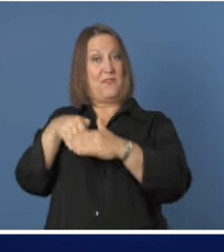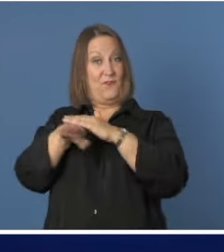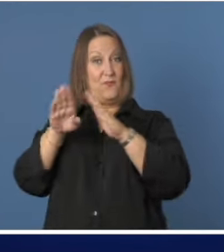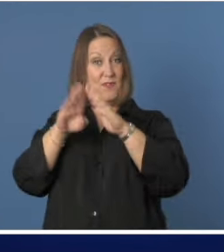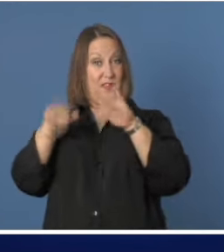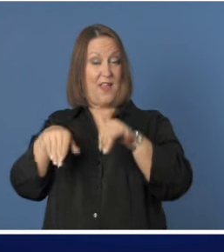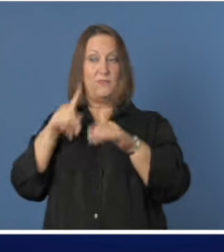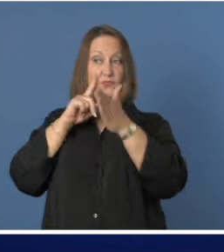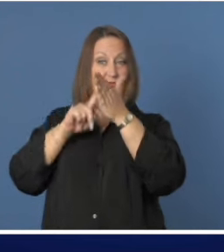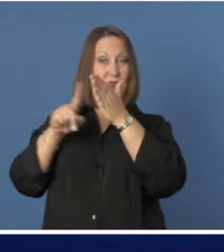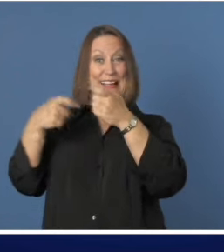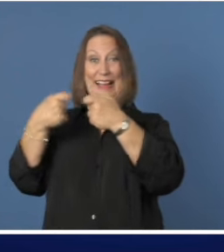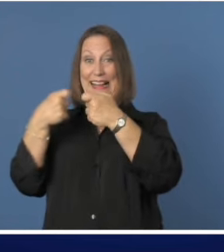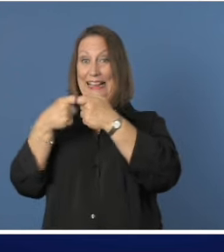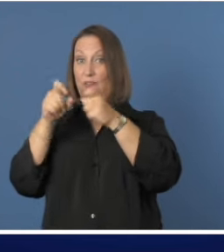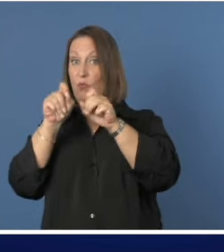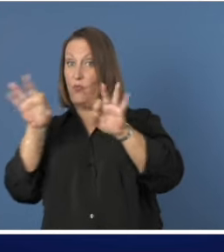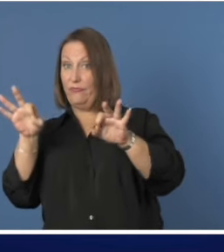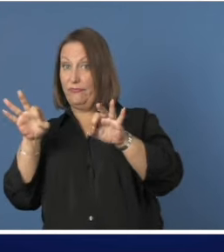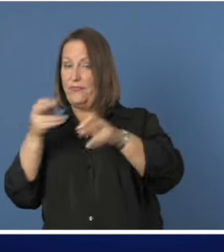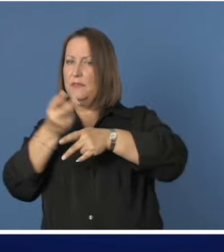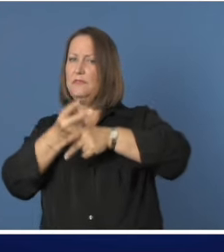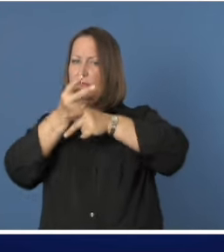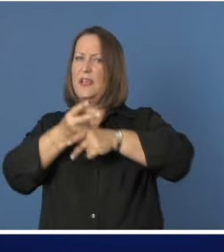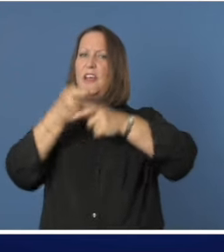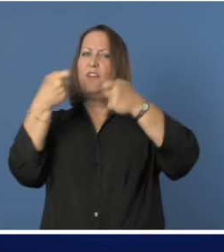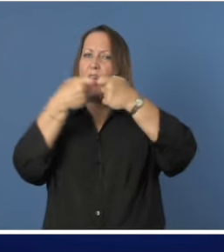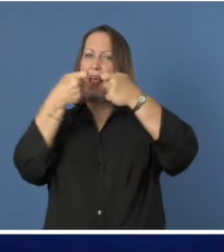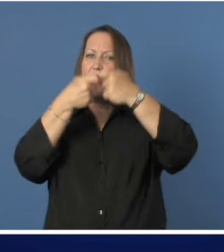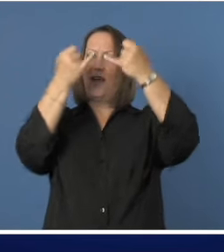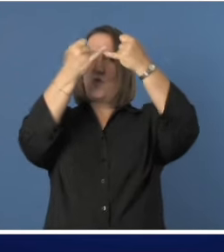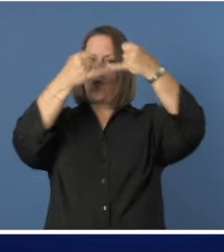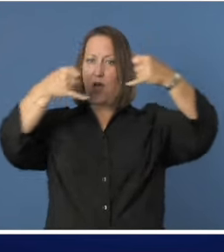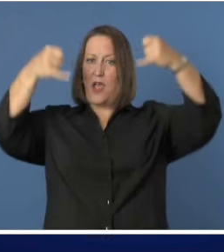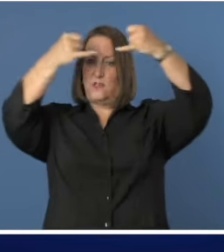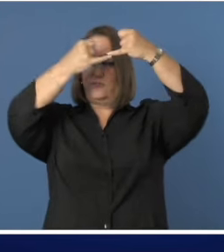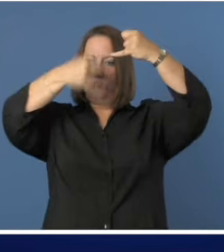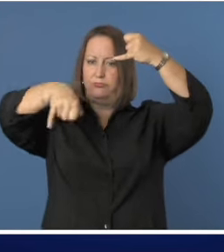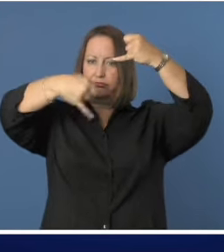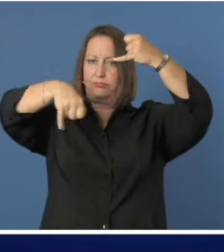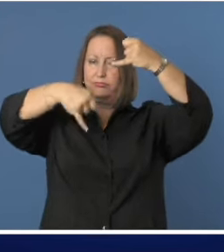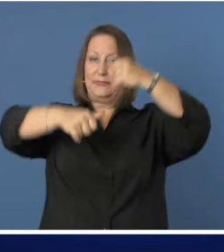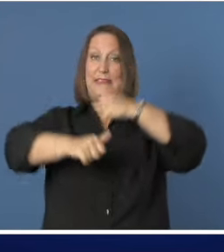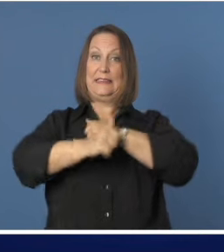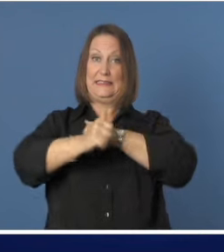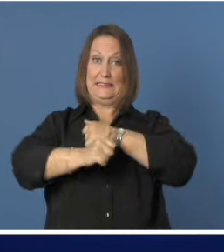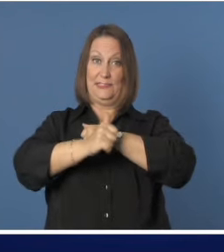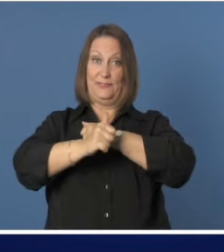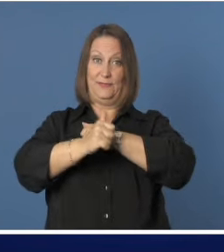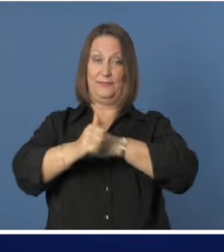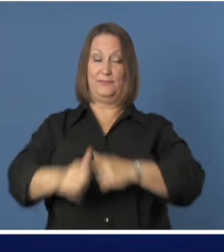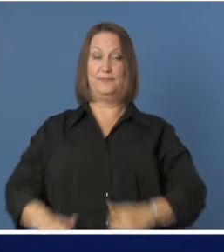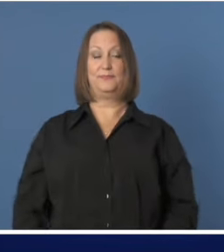Make sure electricity is off. Watch for electrical wires.